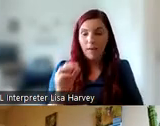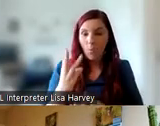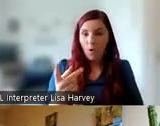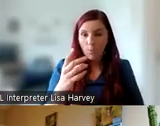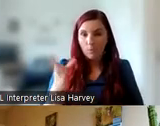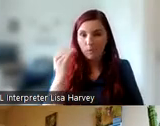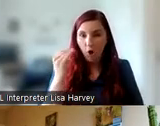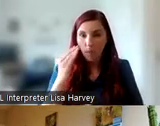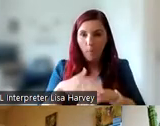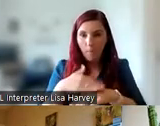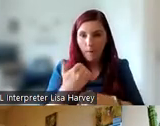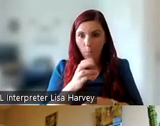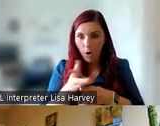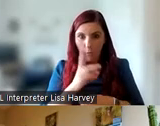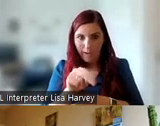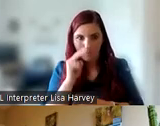more about the work.